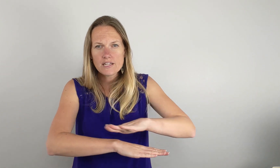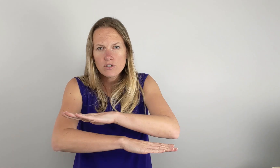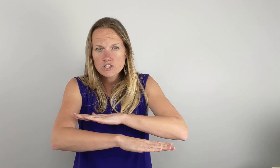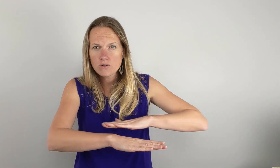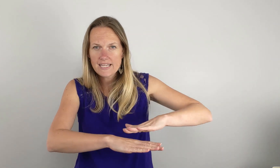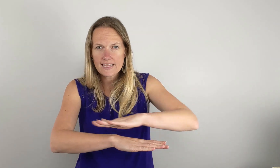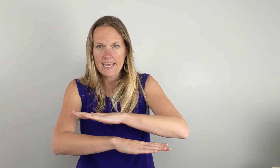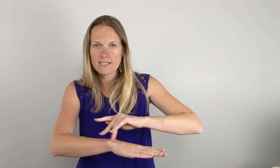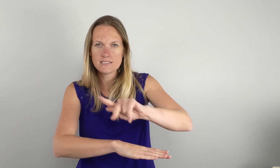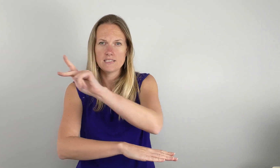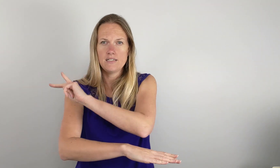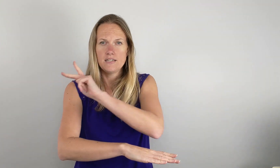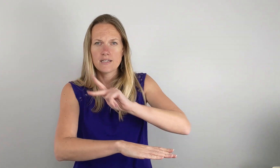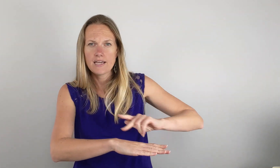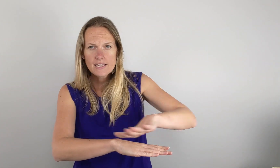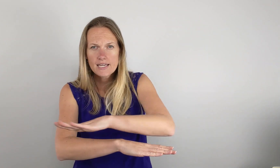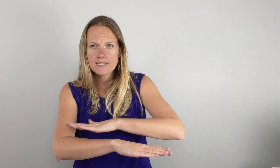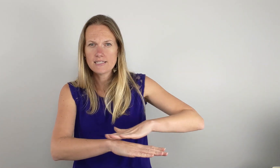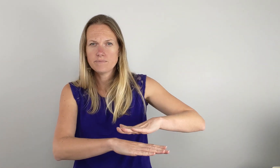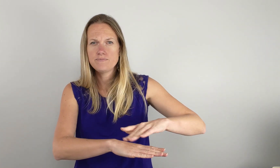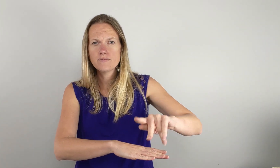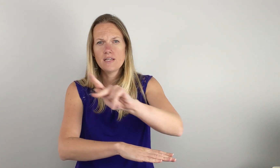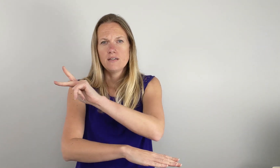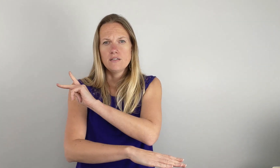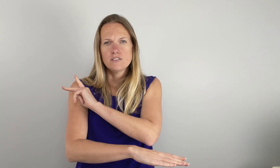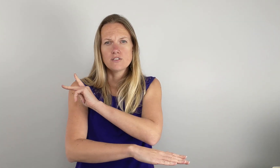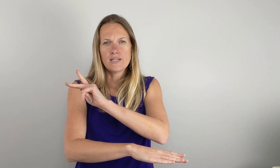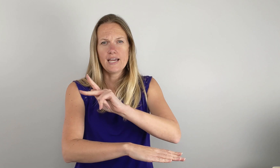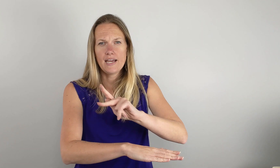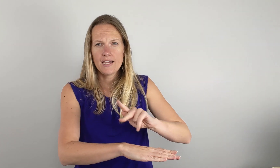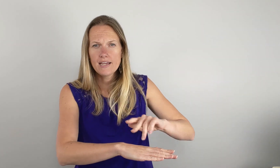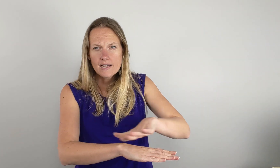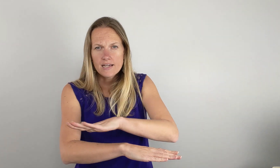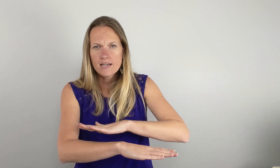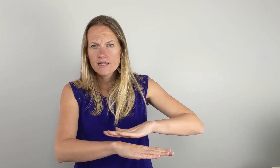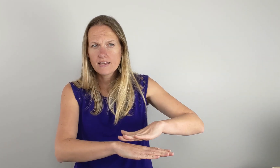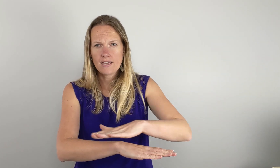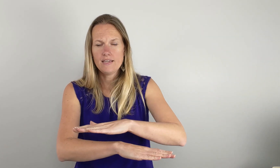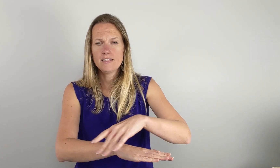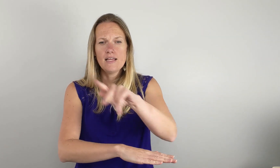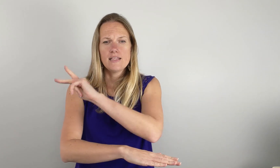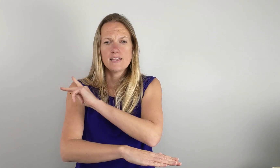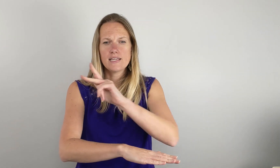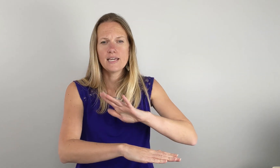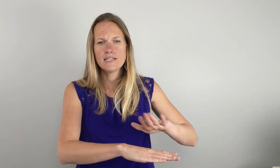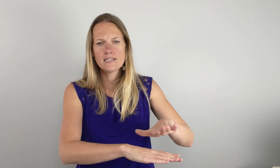then you show like land, okay? Kingdom. So a K, okay? The